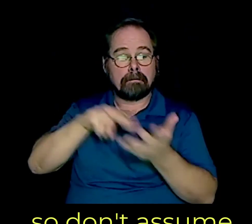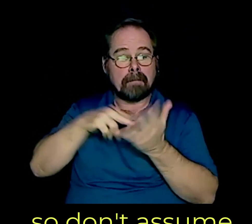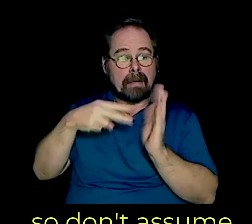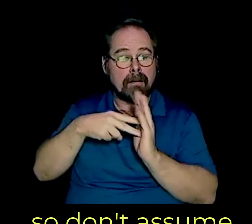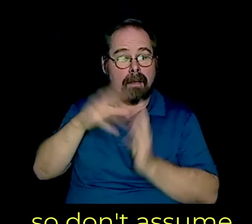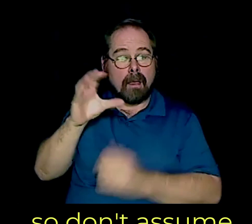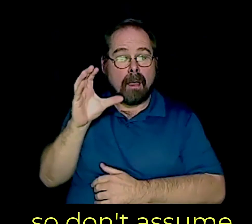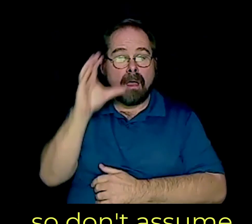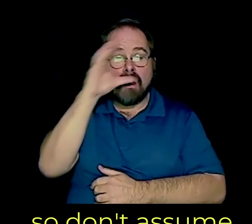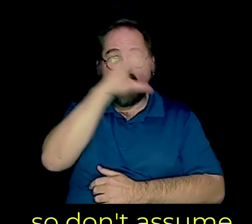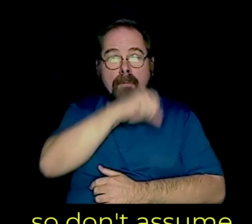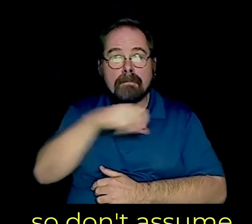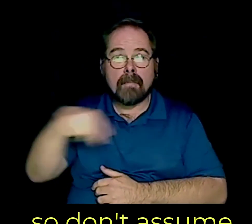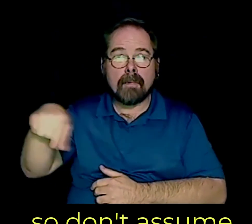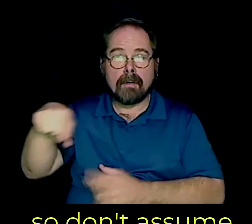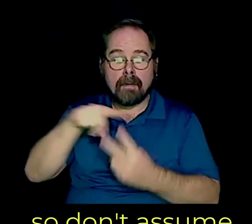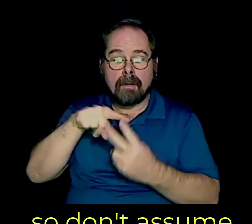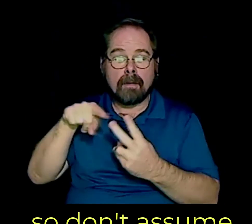so don't assume they can hear you.